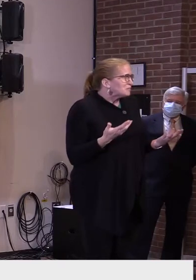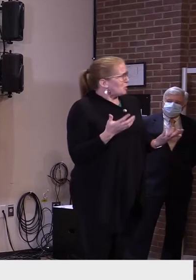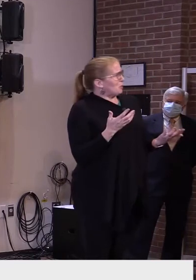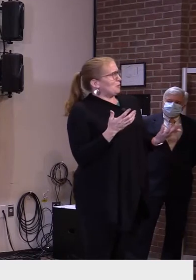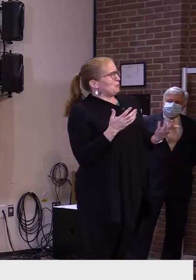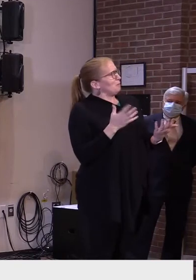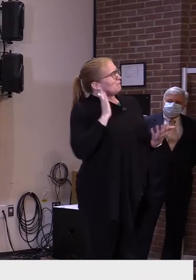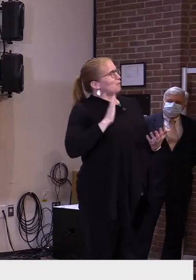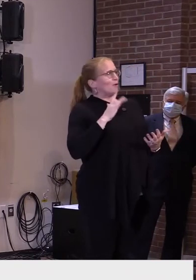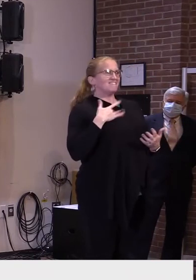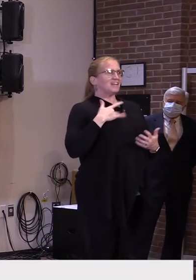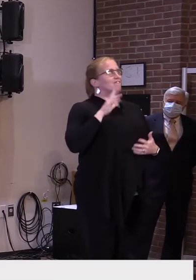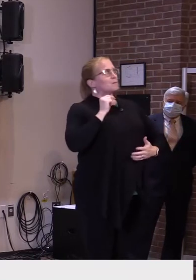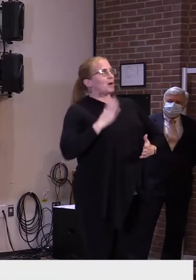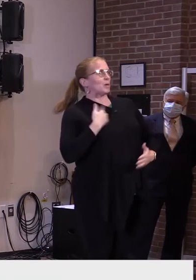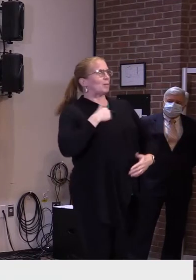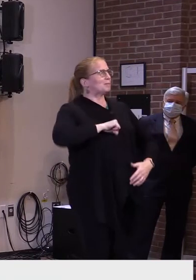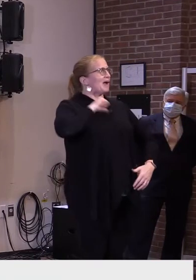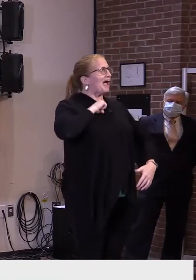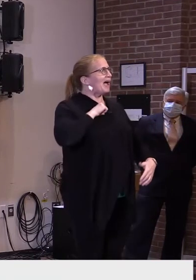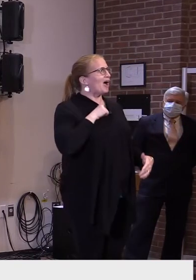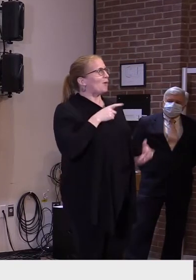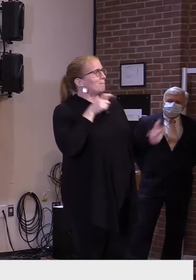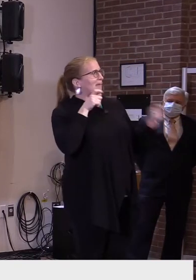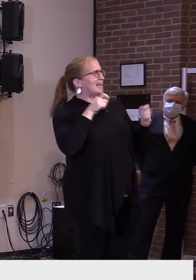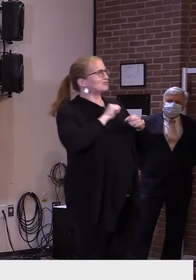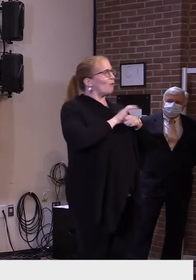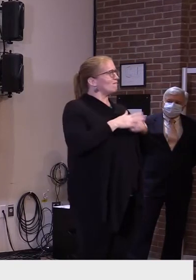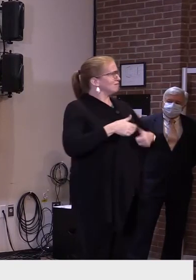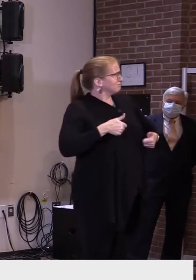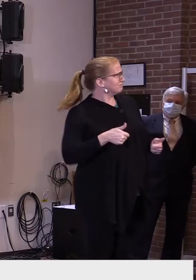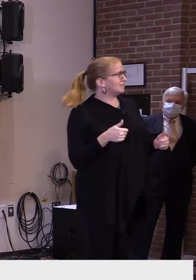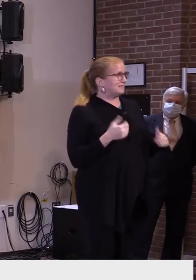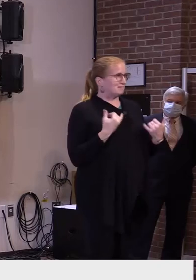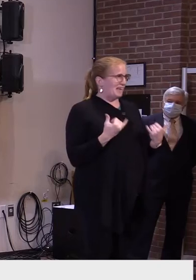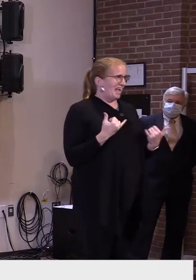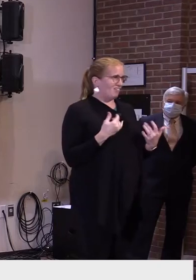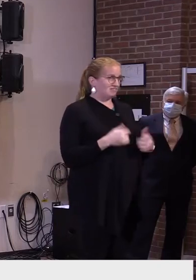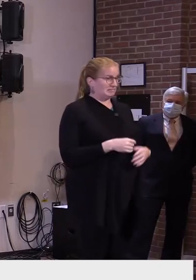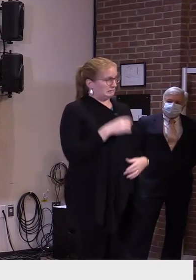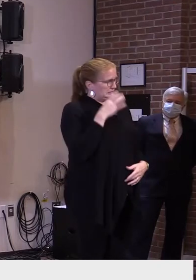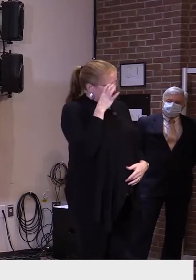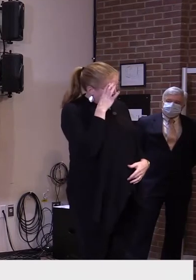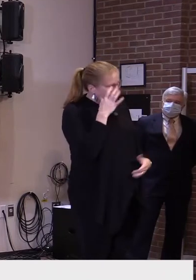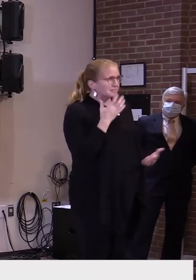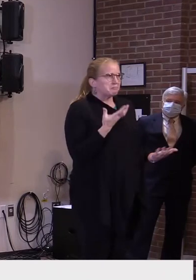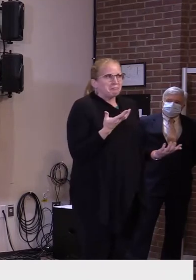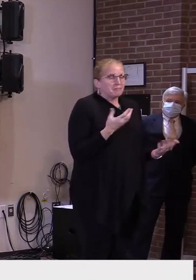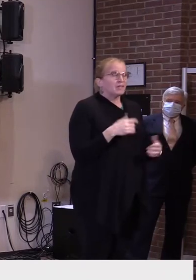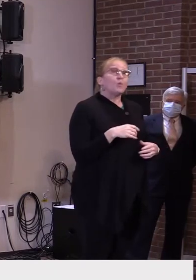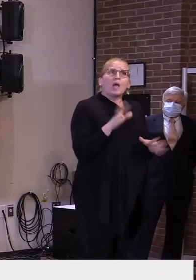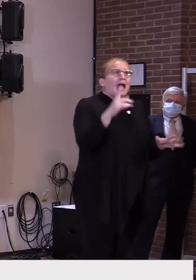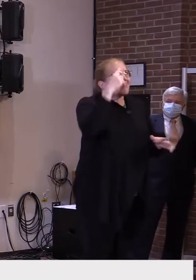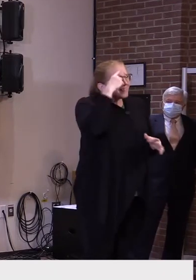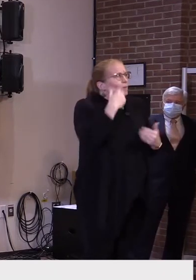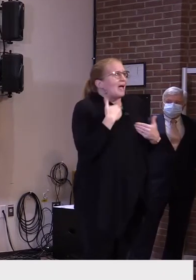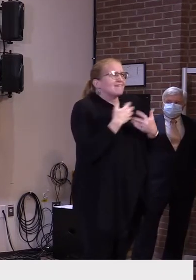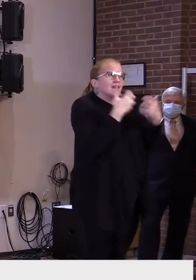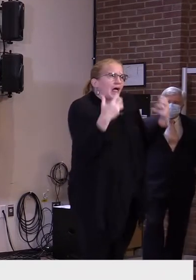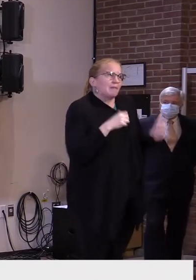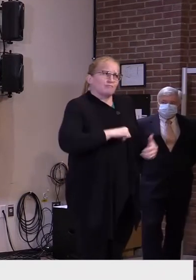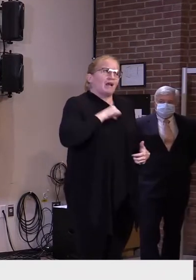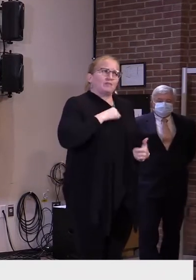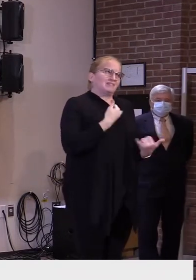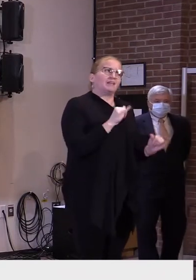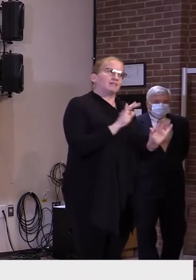pride that we once had as Vermonters? Well, I think we still have a lot to be proud of, and I think you have to look at the cases and where the